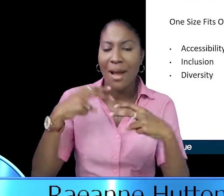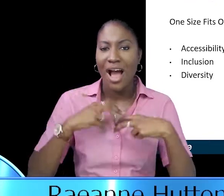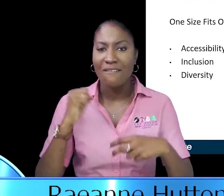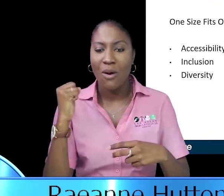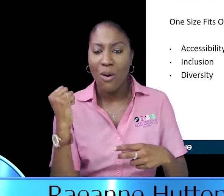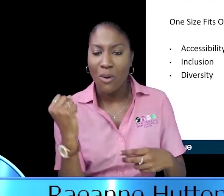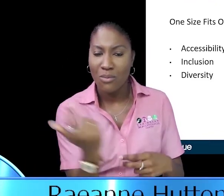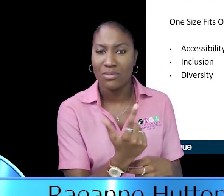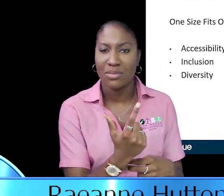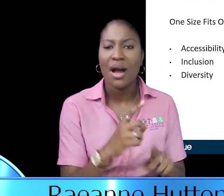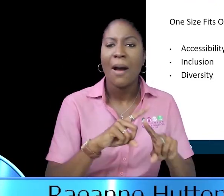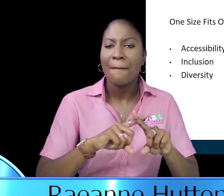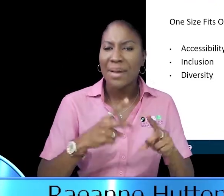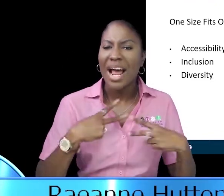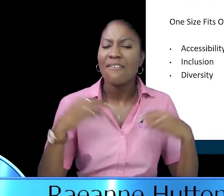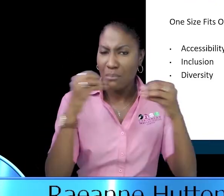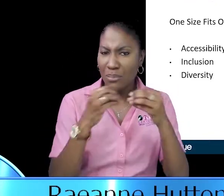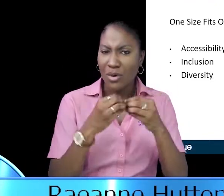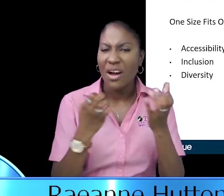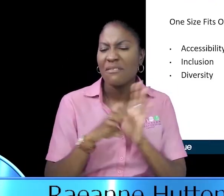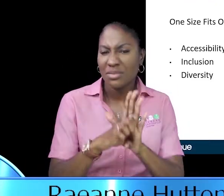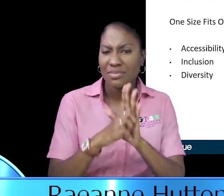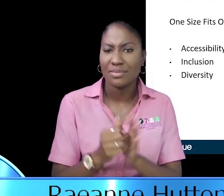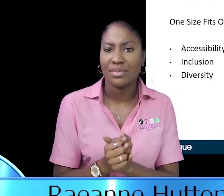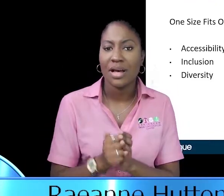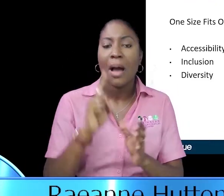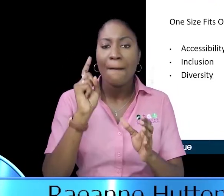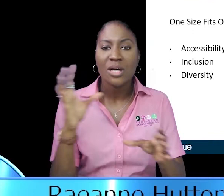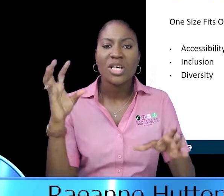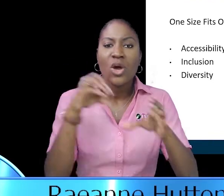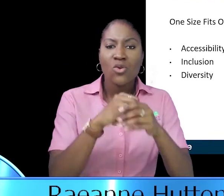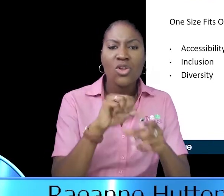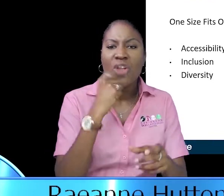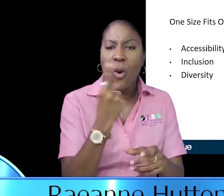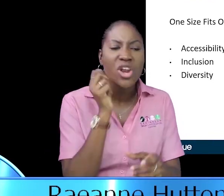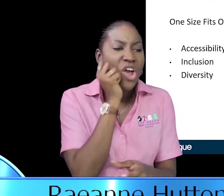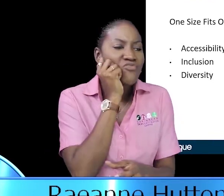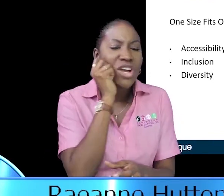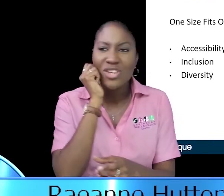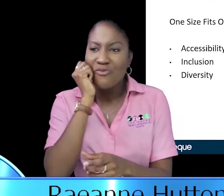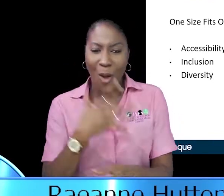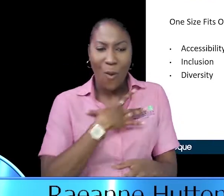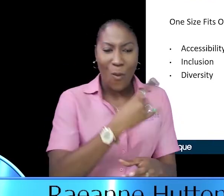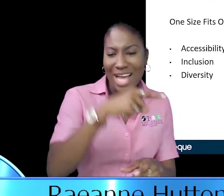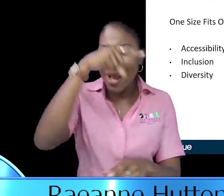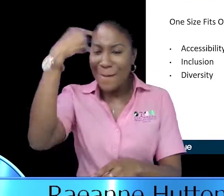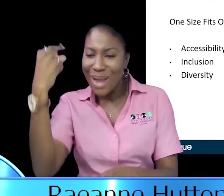But it's not limited to that. It's inclusion of people with disabilities, but